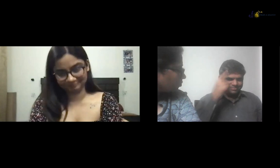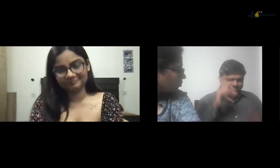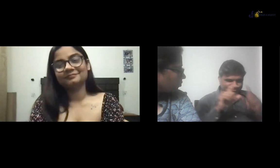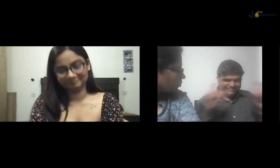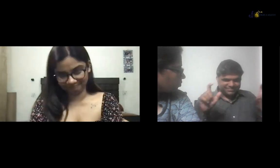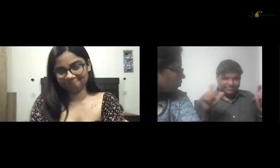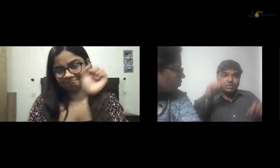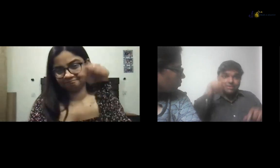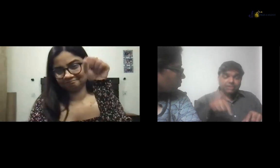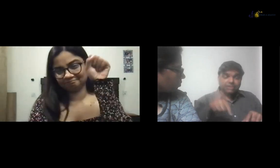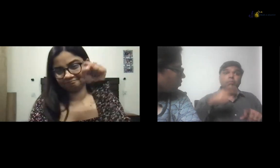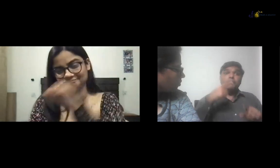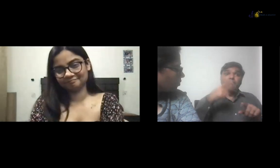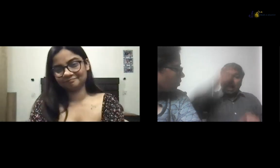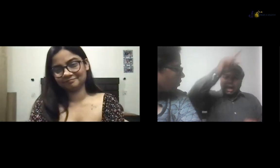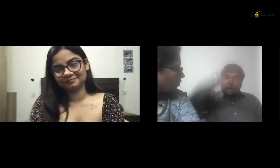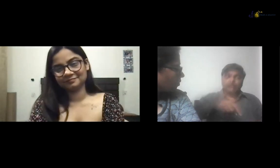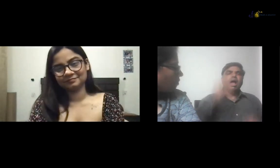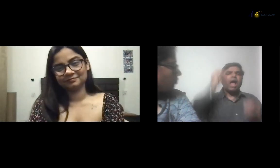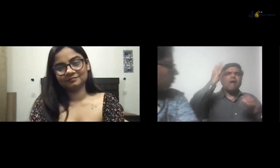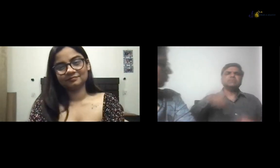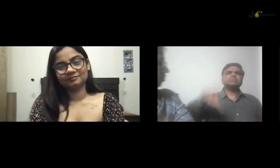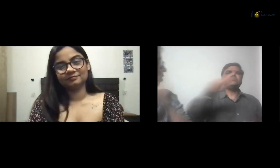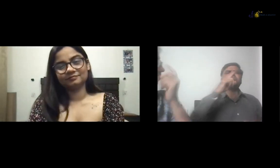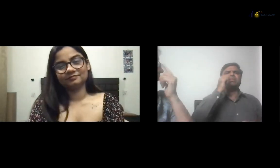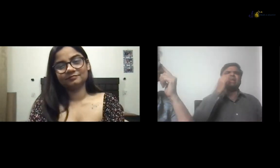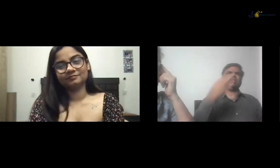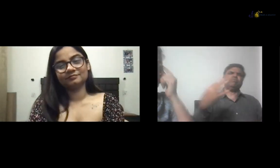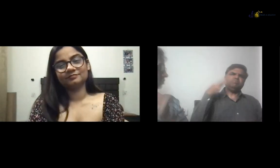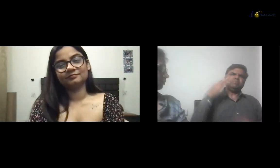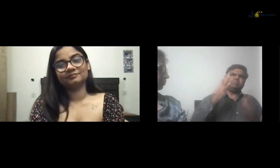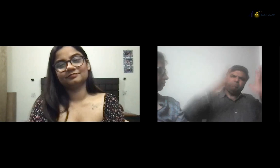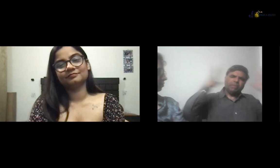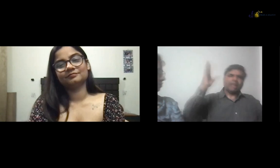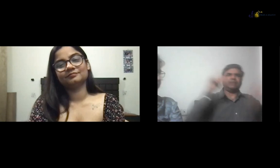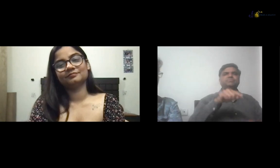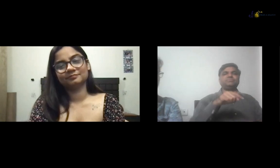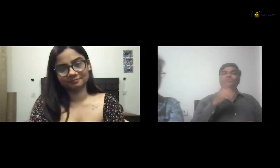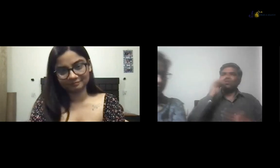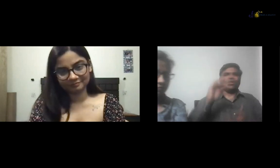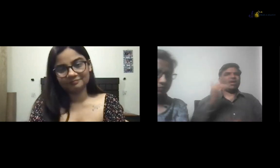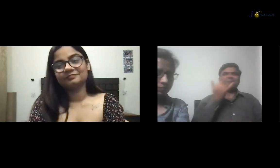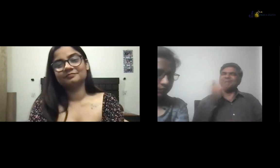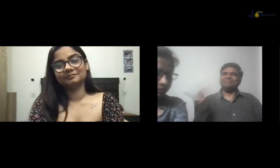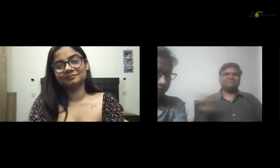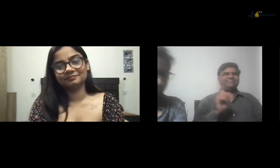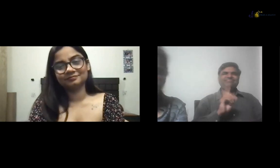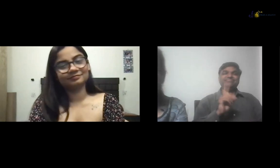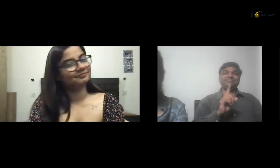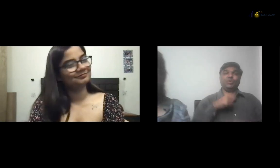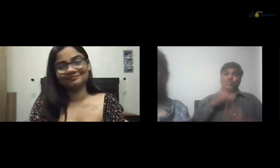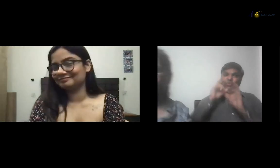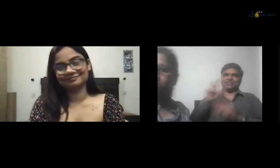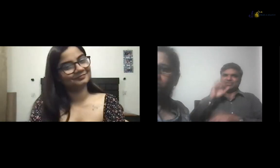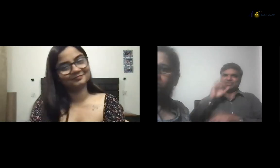That's parents are responsible for this thing. So in India, parents they are doing the big